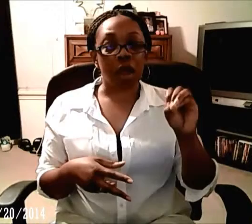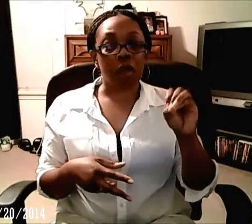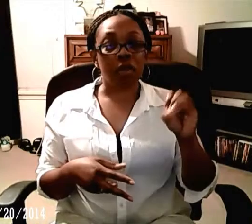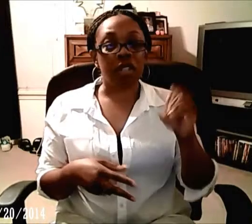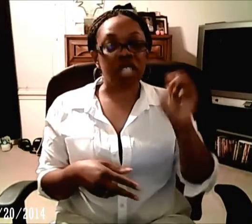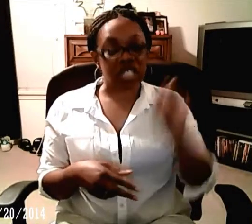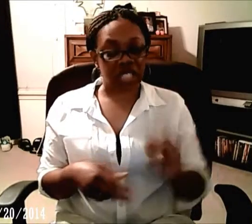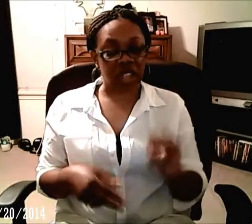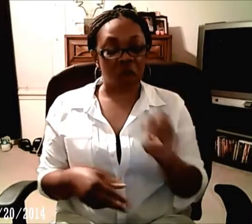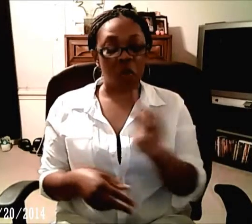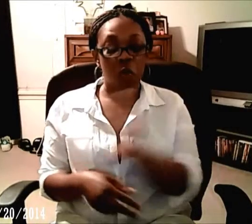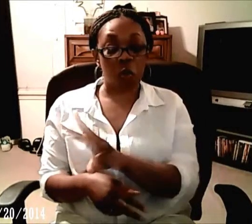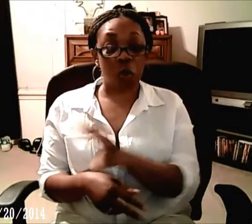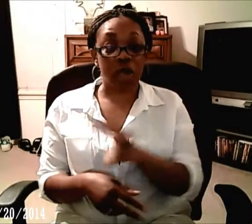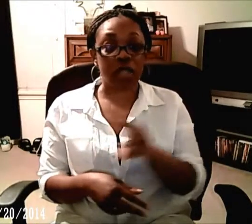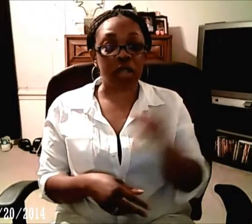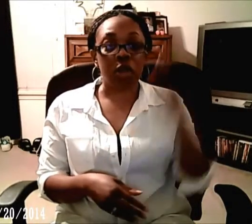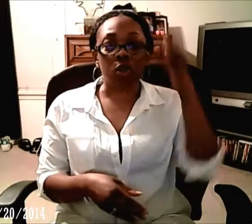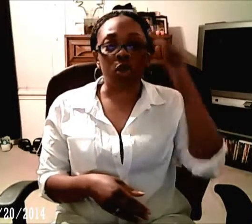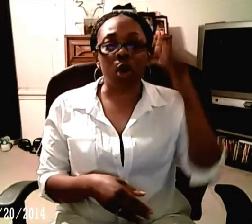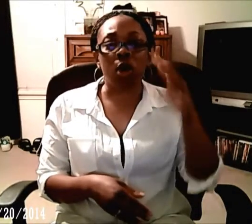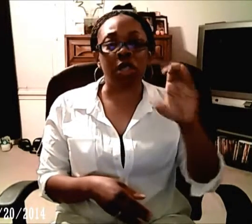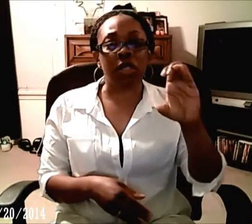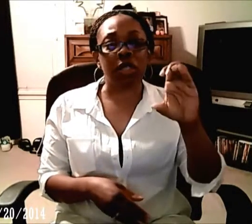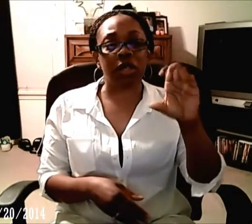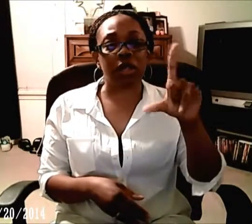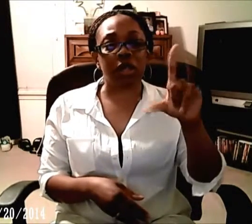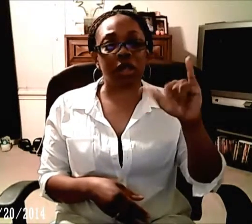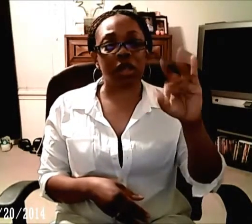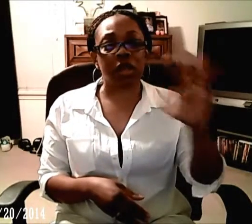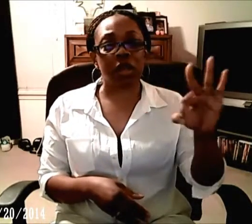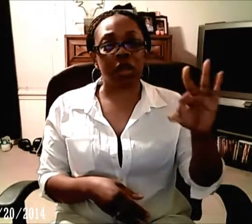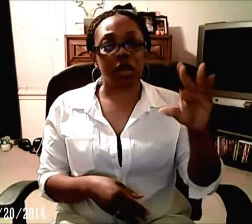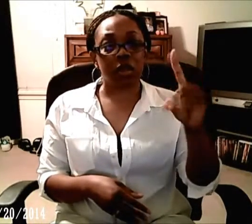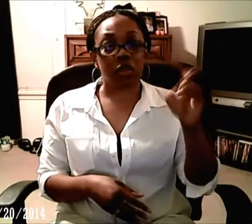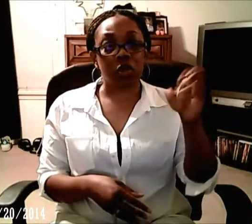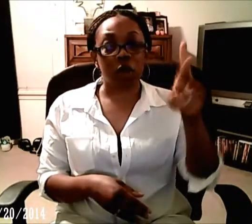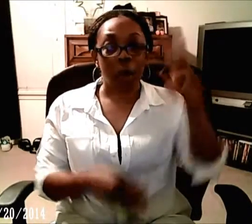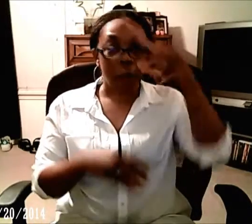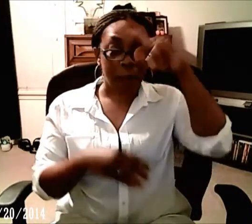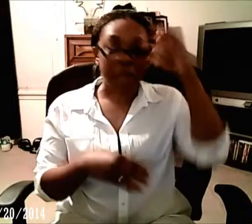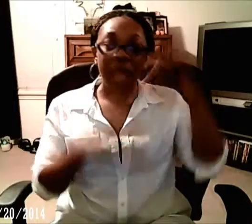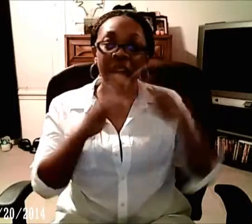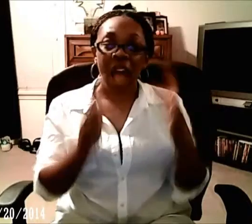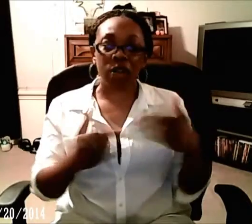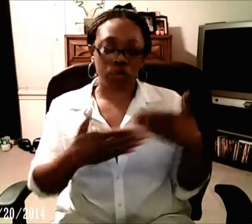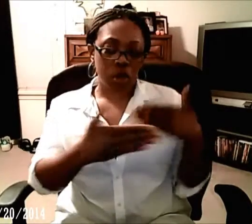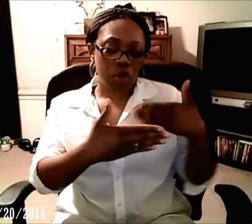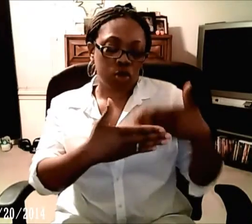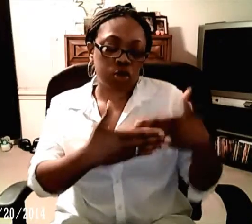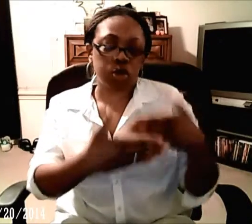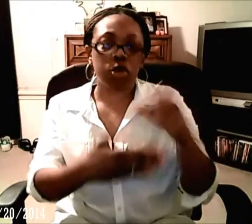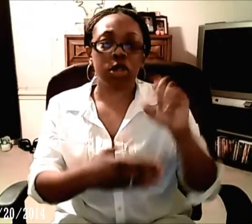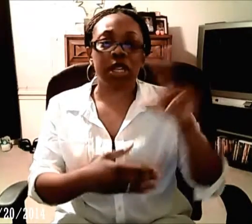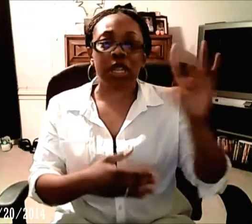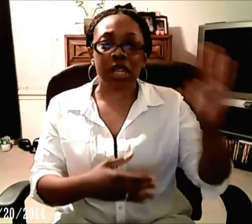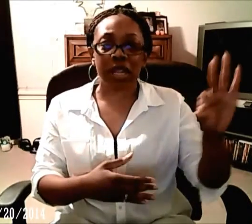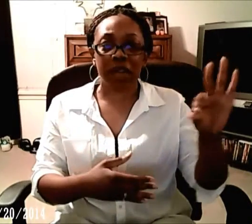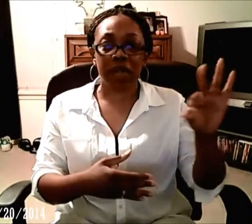their adobe shelters up against cliffs. And those shelters are made out of adobe, the clay, and the